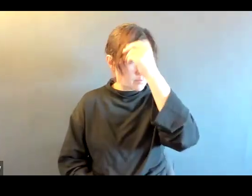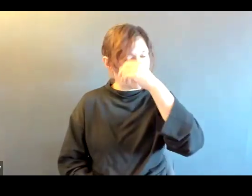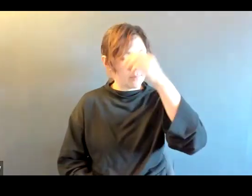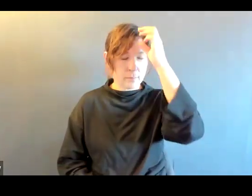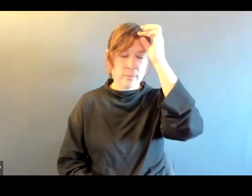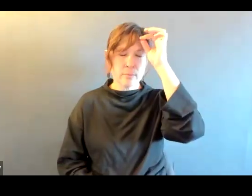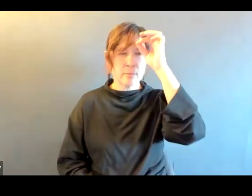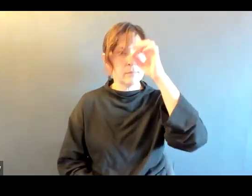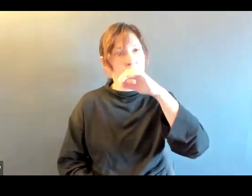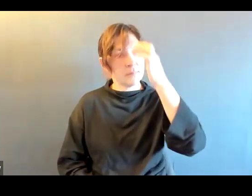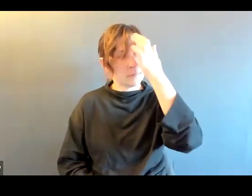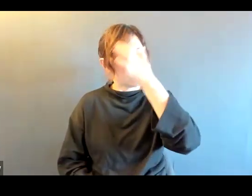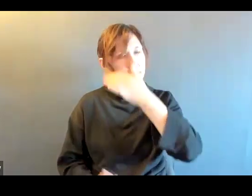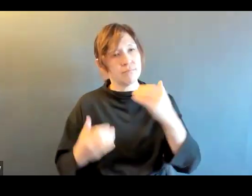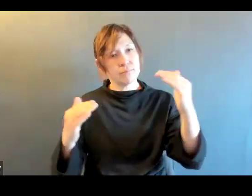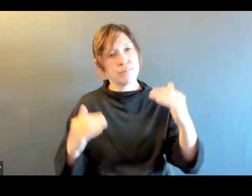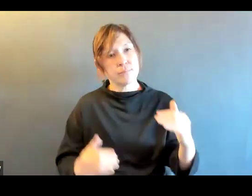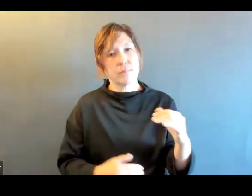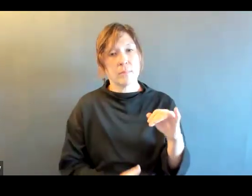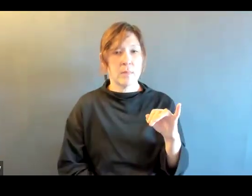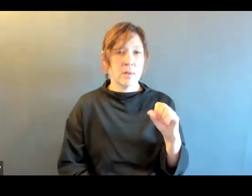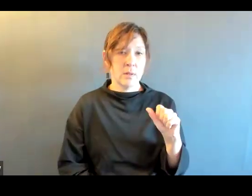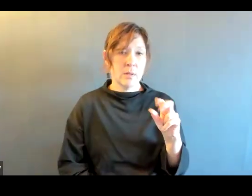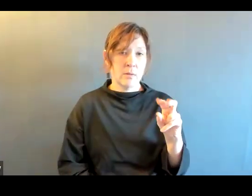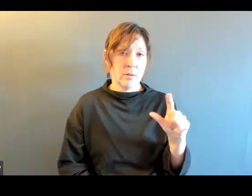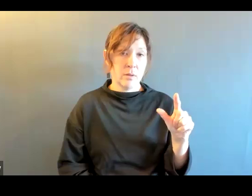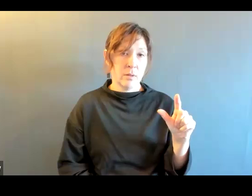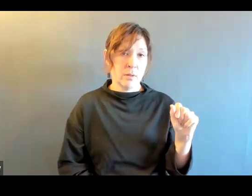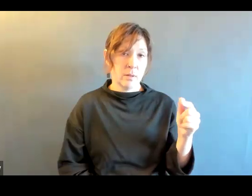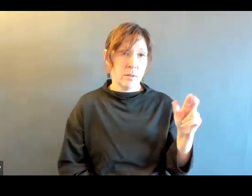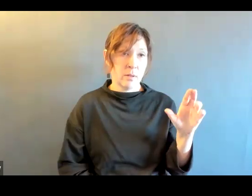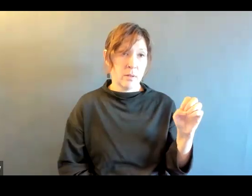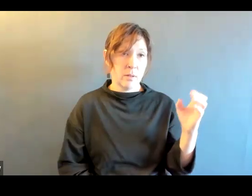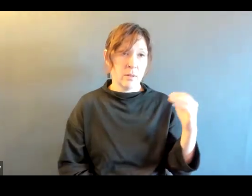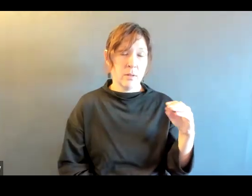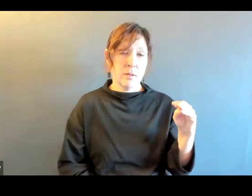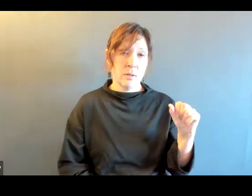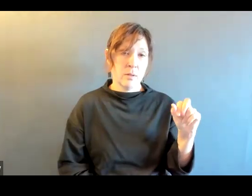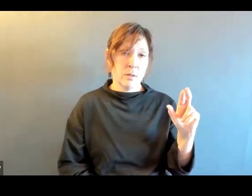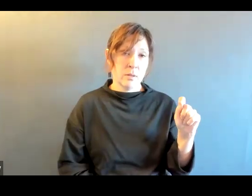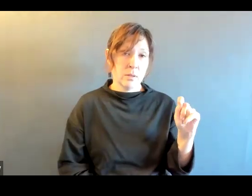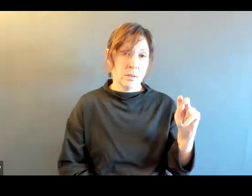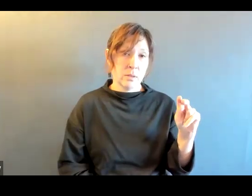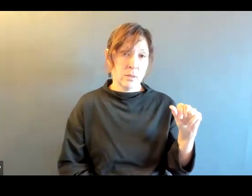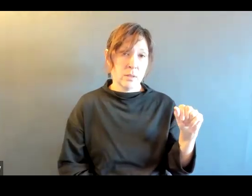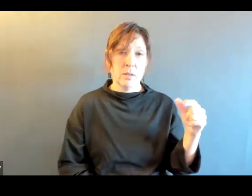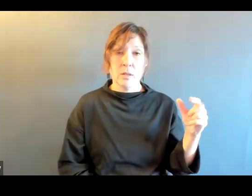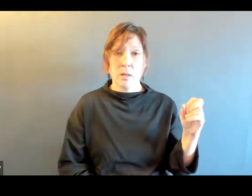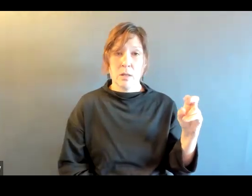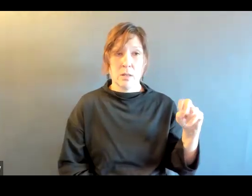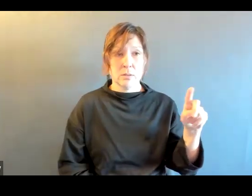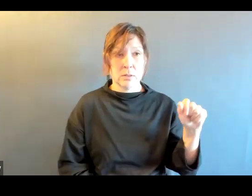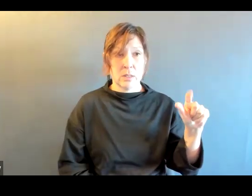The next group is Isabel Aguirre, Martina Gonzalez, Josh Butler, James C. Artila, and